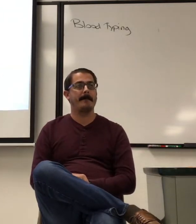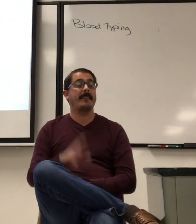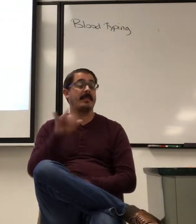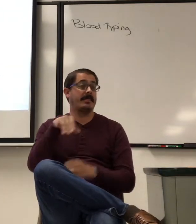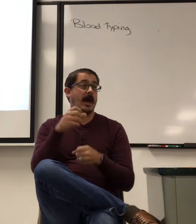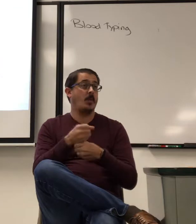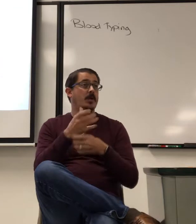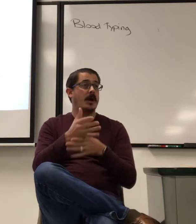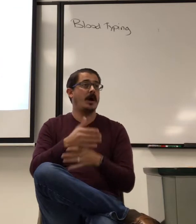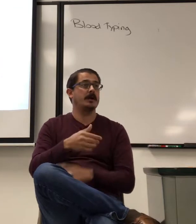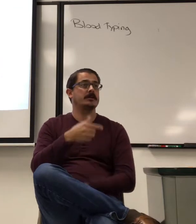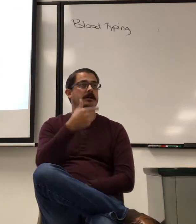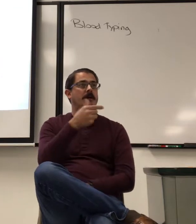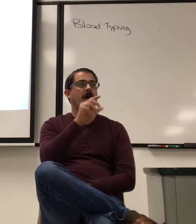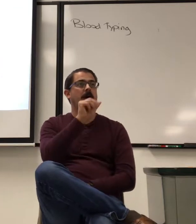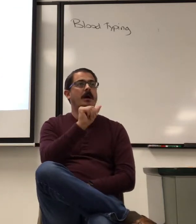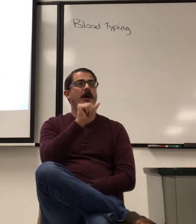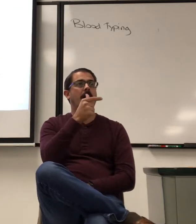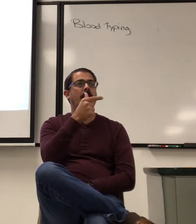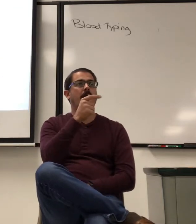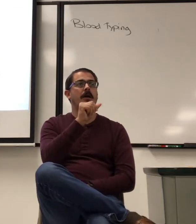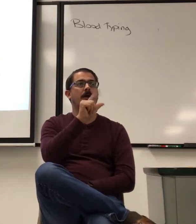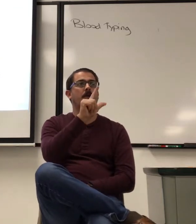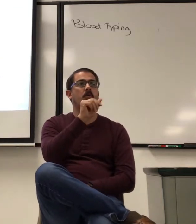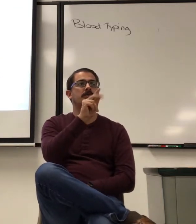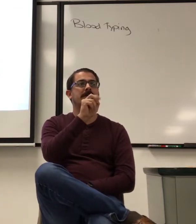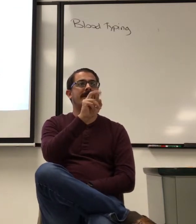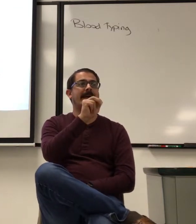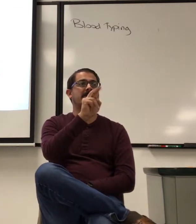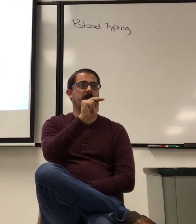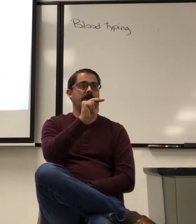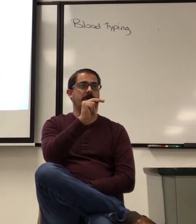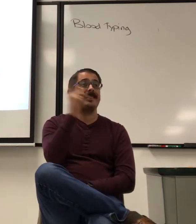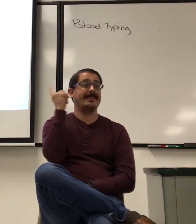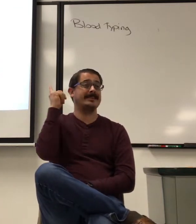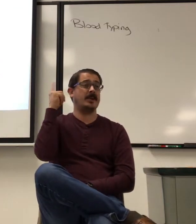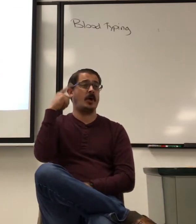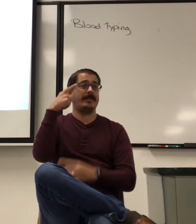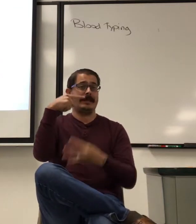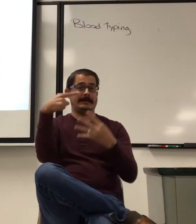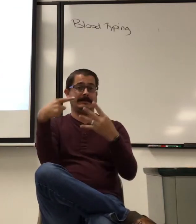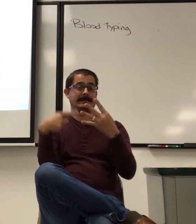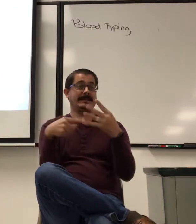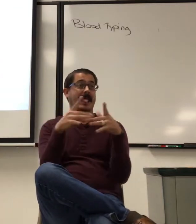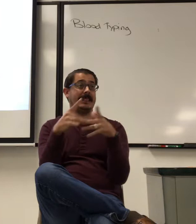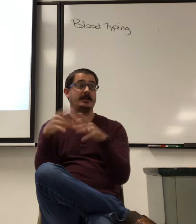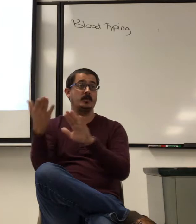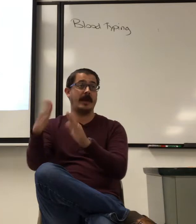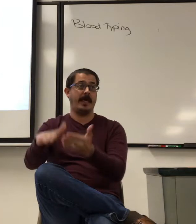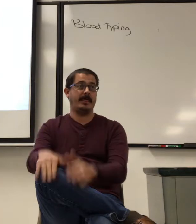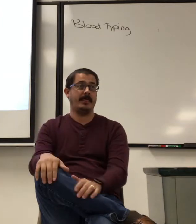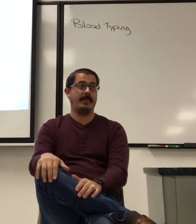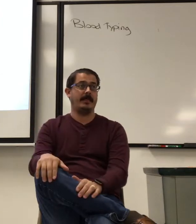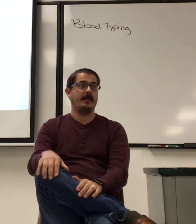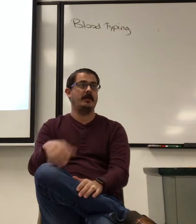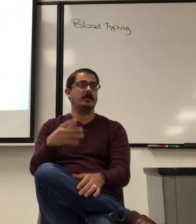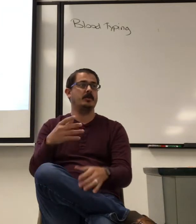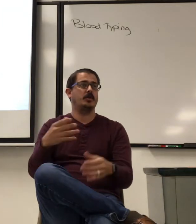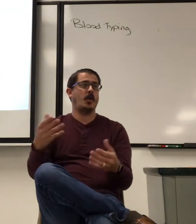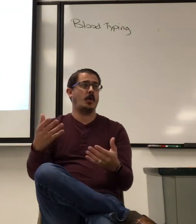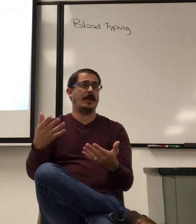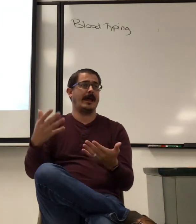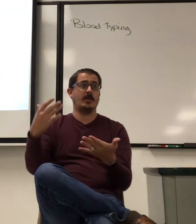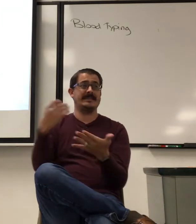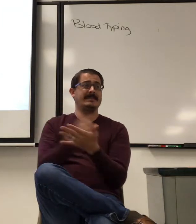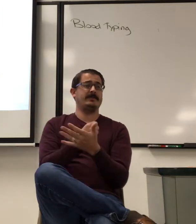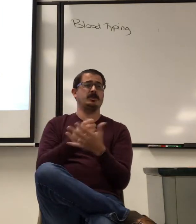cause agglutination. Just look at this list of things. Basically, these are the things that can lead to death. You're receiving so much of that